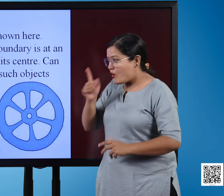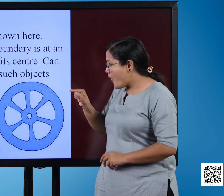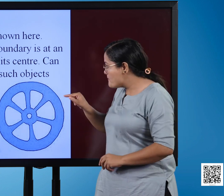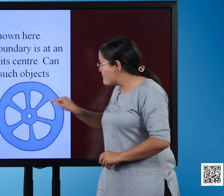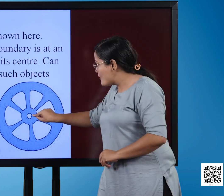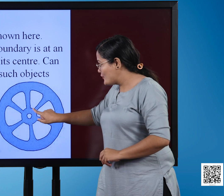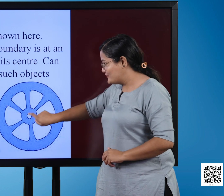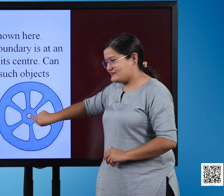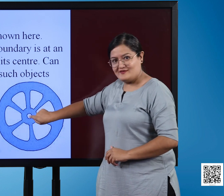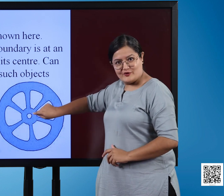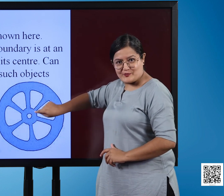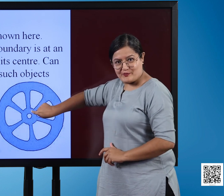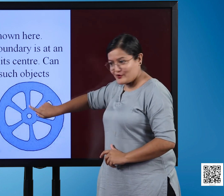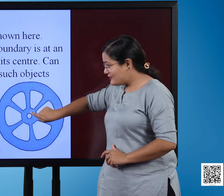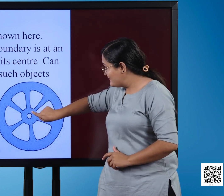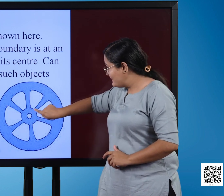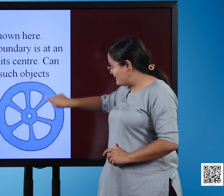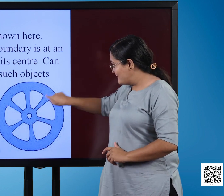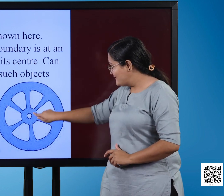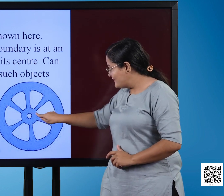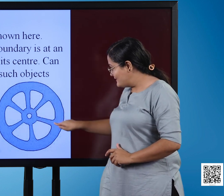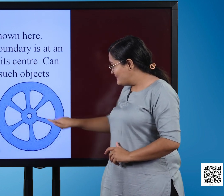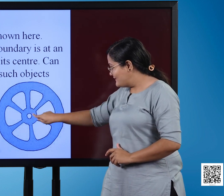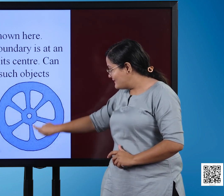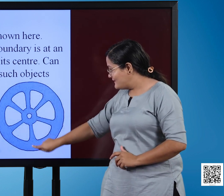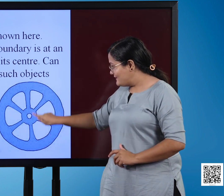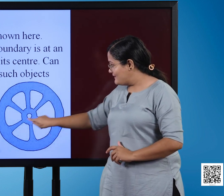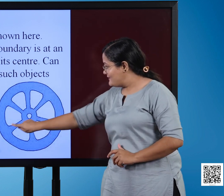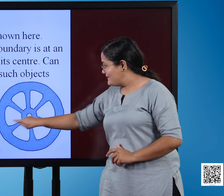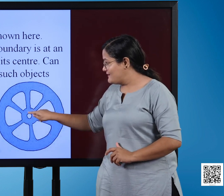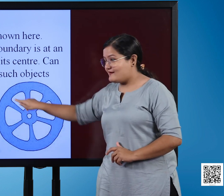Every point on its boundary is at an equal distance from its center.